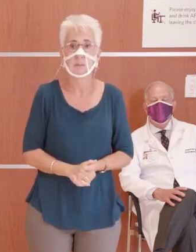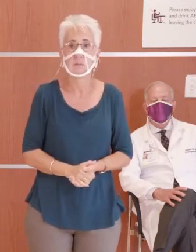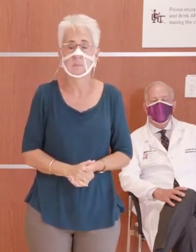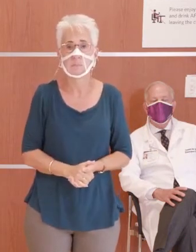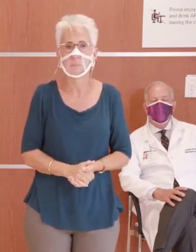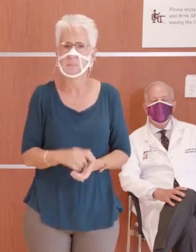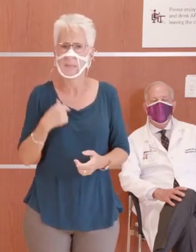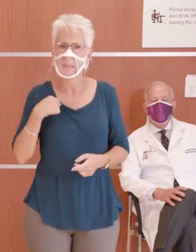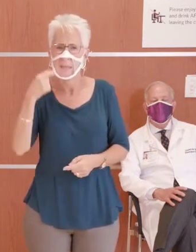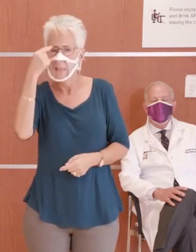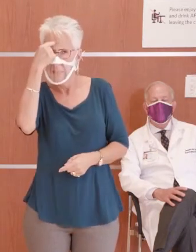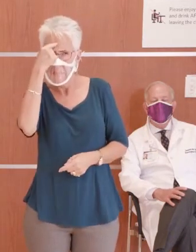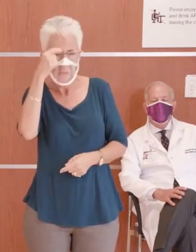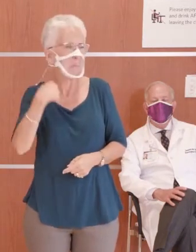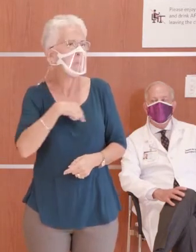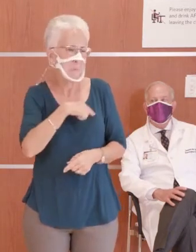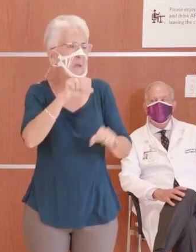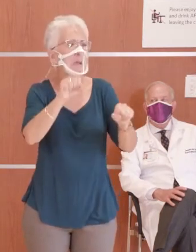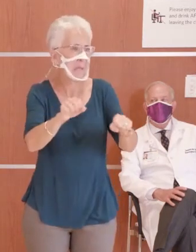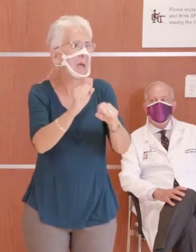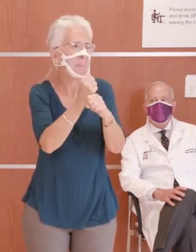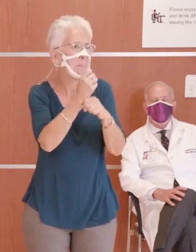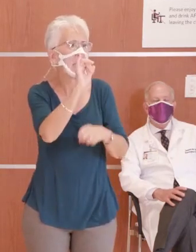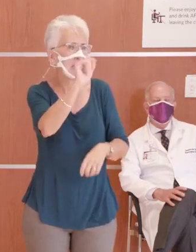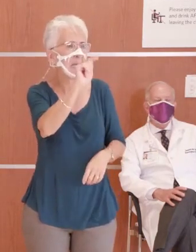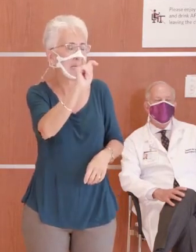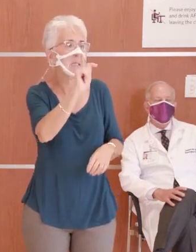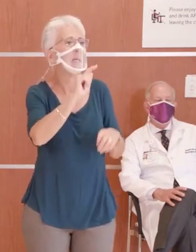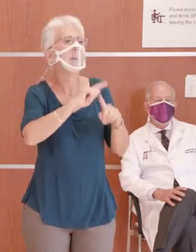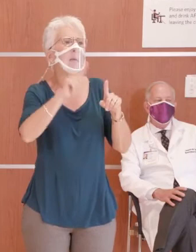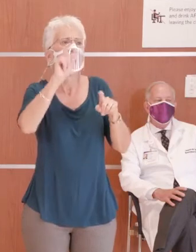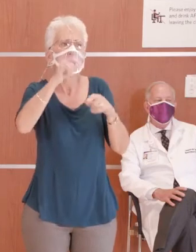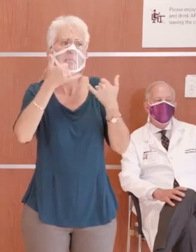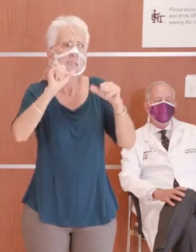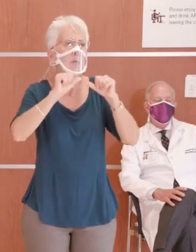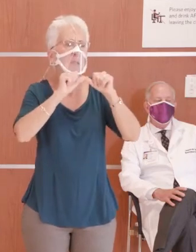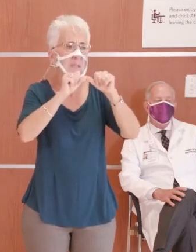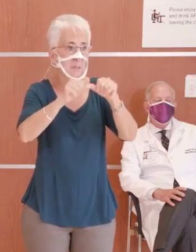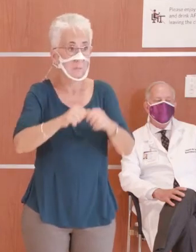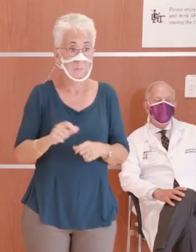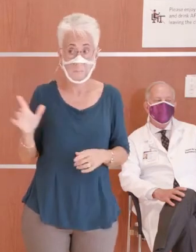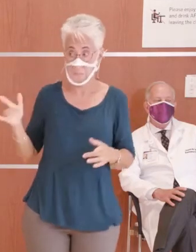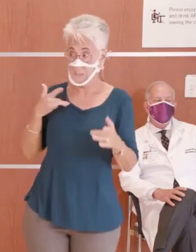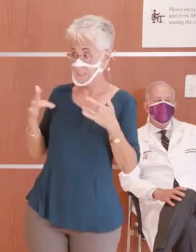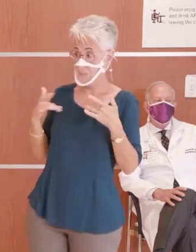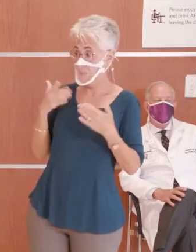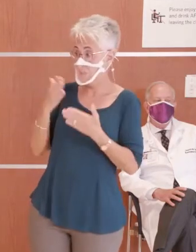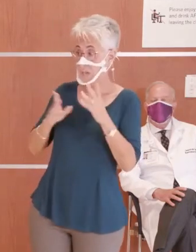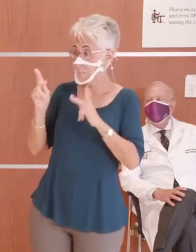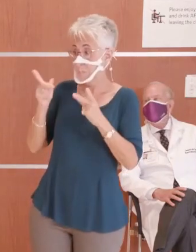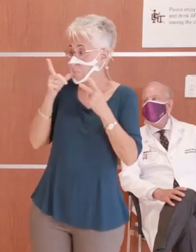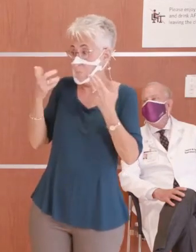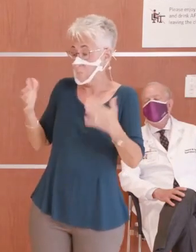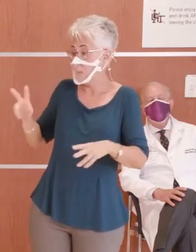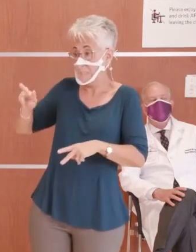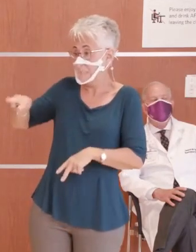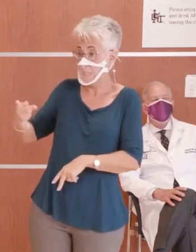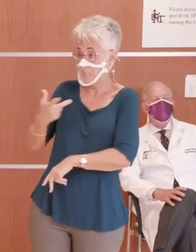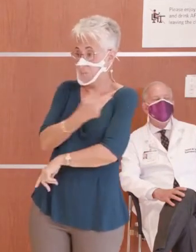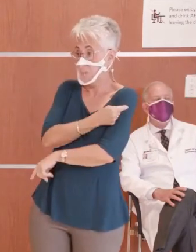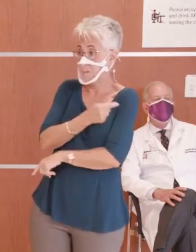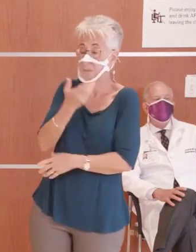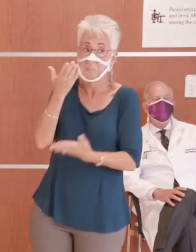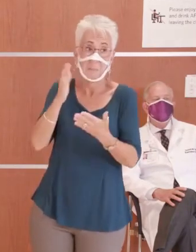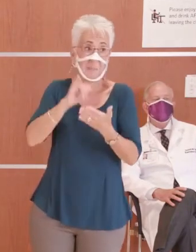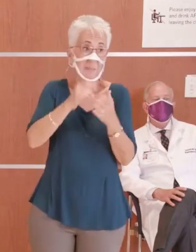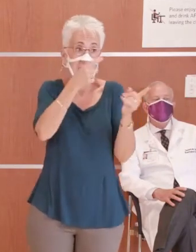And I believe we still can make it, but we still need to continue at the pace that we're going. Are there any concerns that people won't get their second doses? Because I know that's been happening